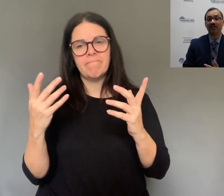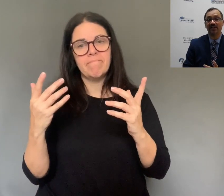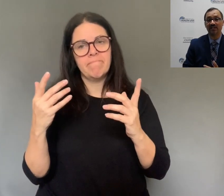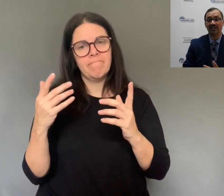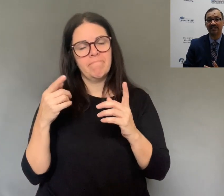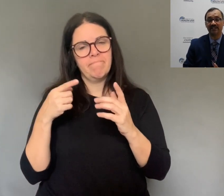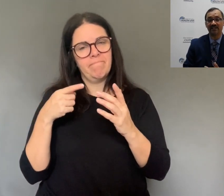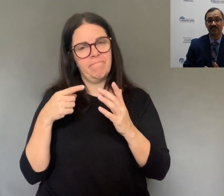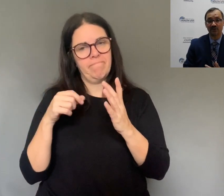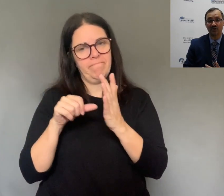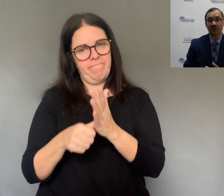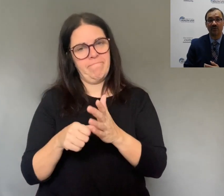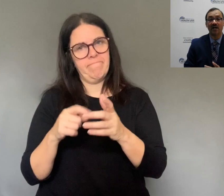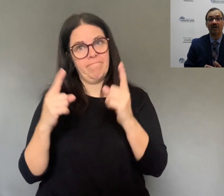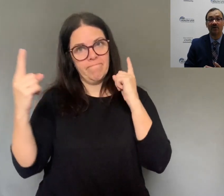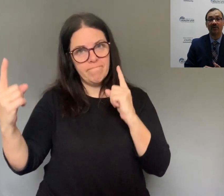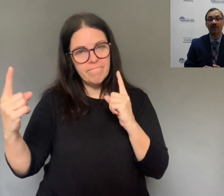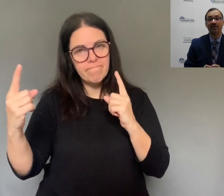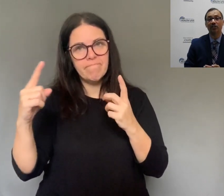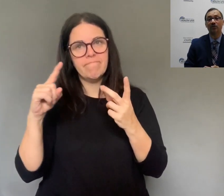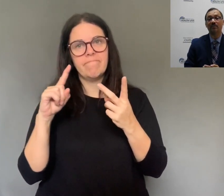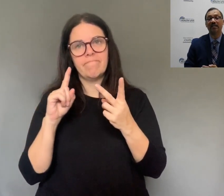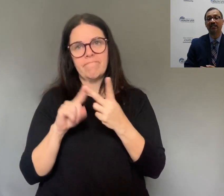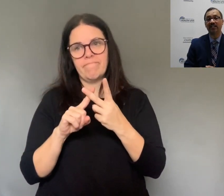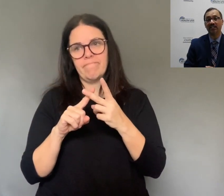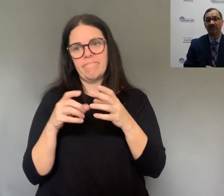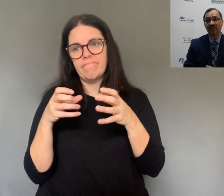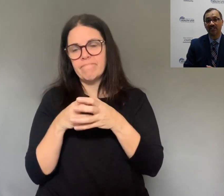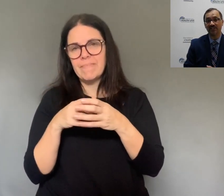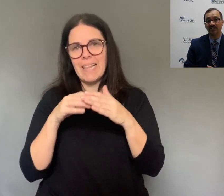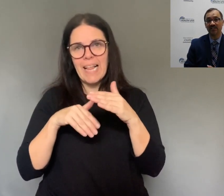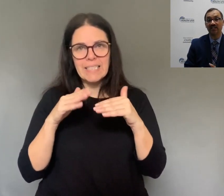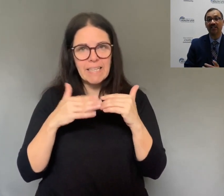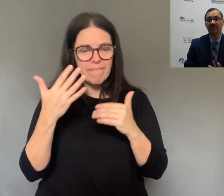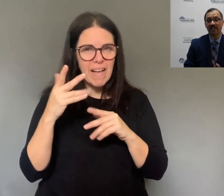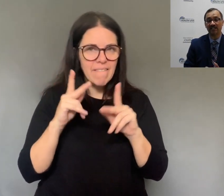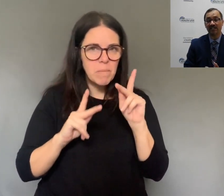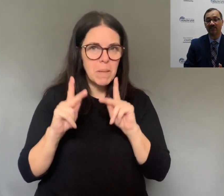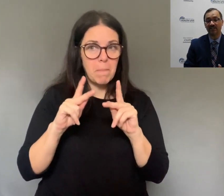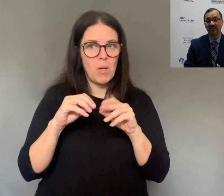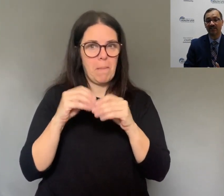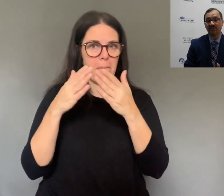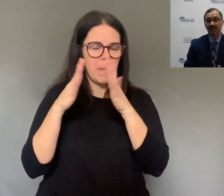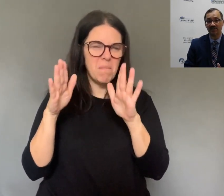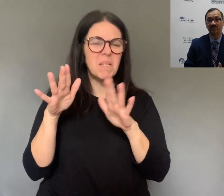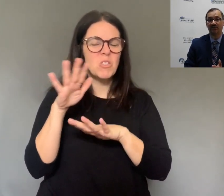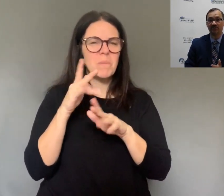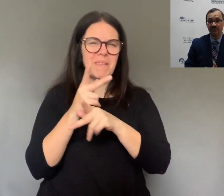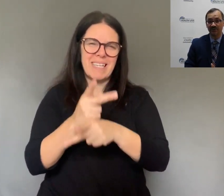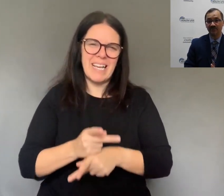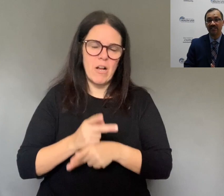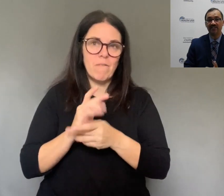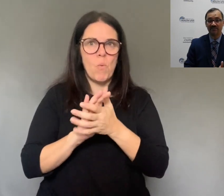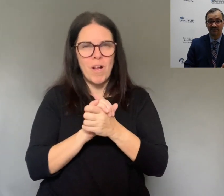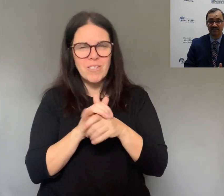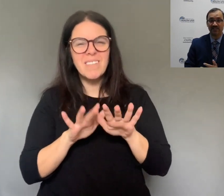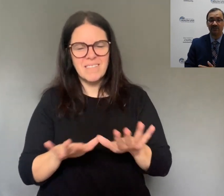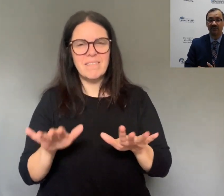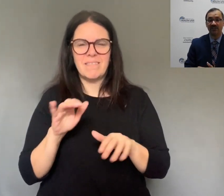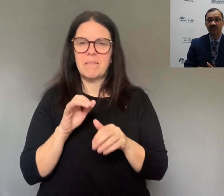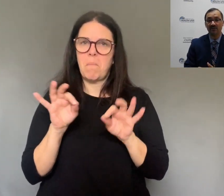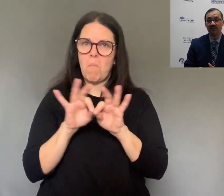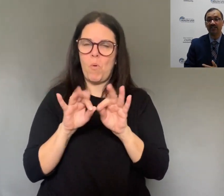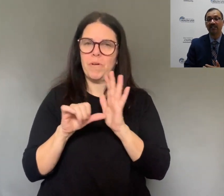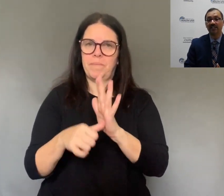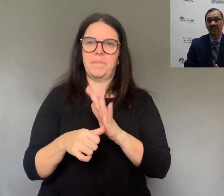more sense to how you are making that interaction. If it's possible through virtual means, that should be